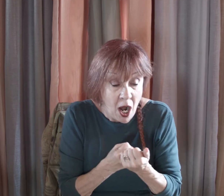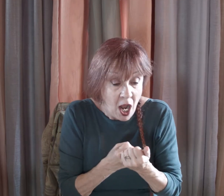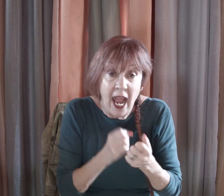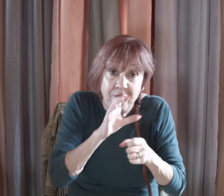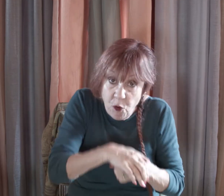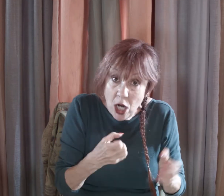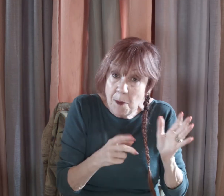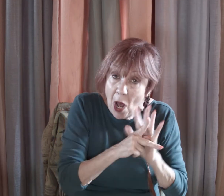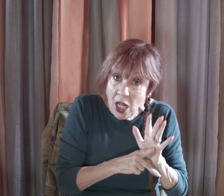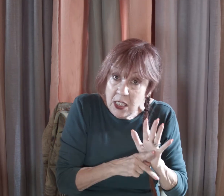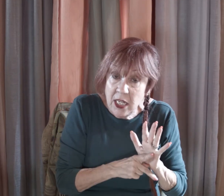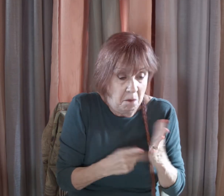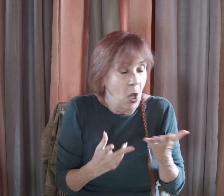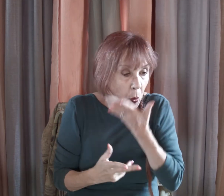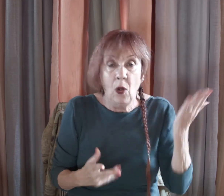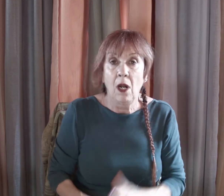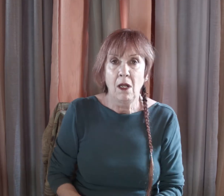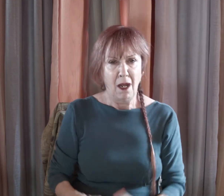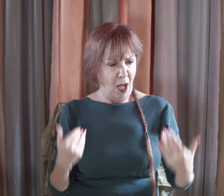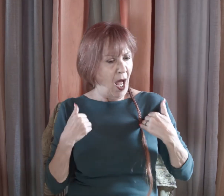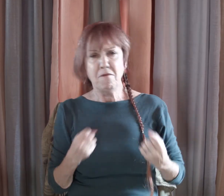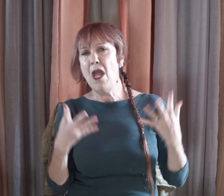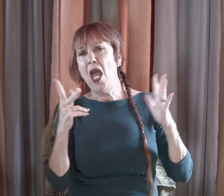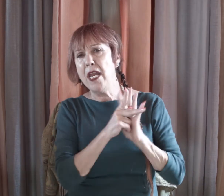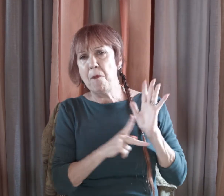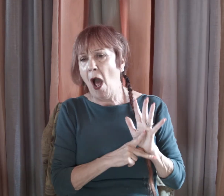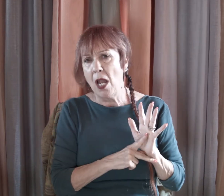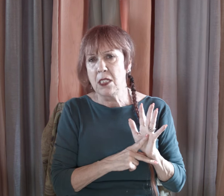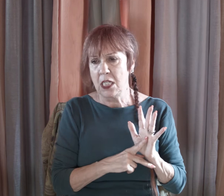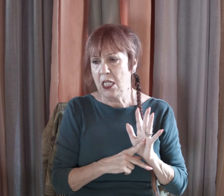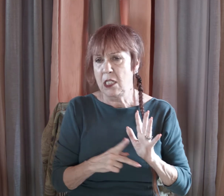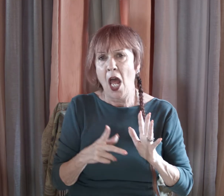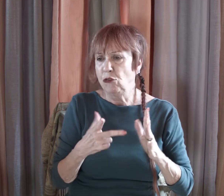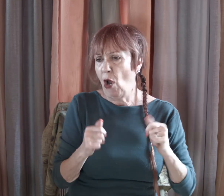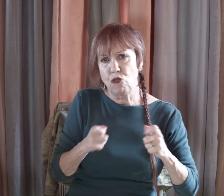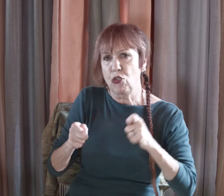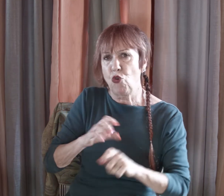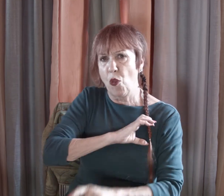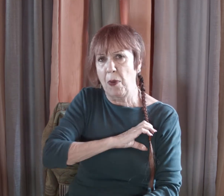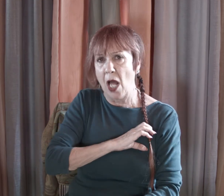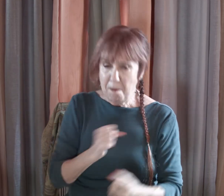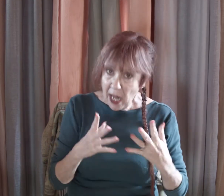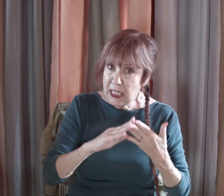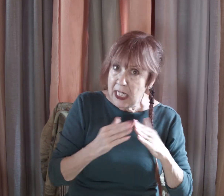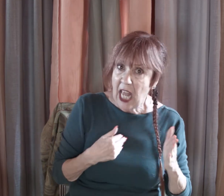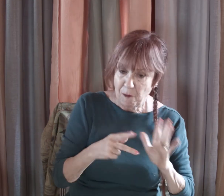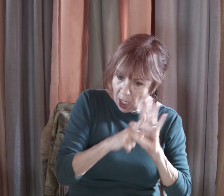exist. And that's where we are right now. We've got lots of policies in California police forces. Lots of cities have said, don't do this and don't do that. But if